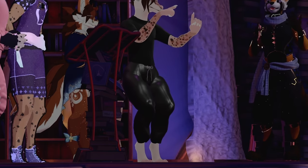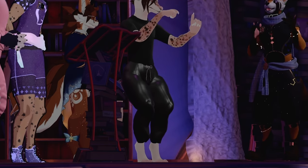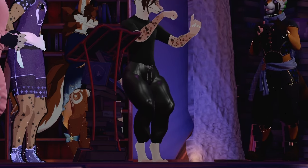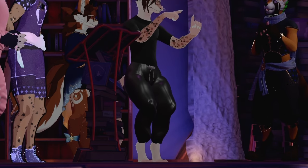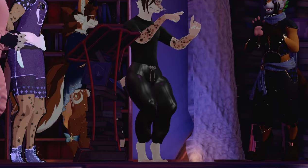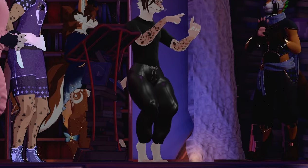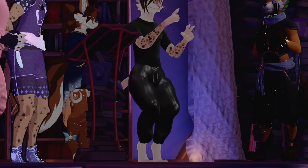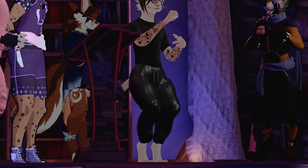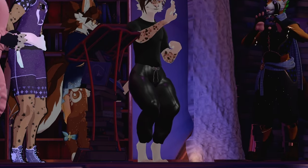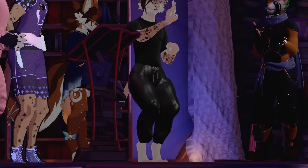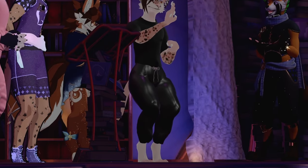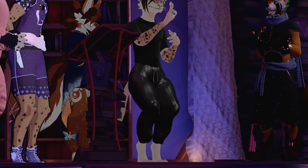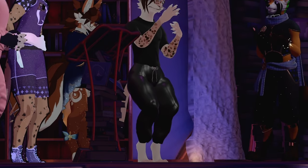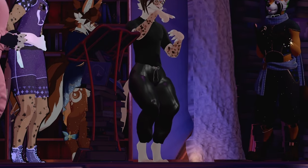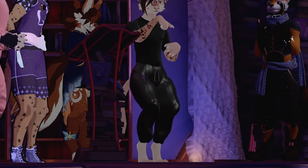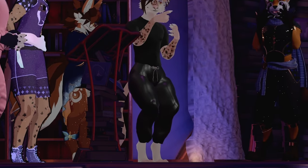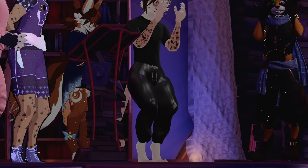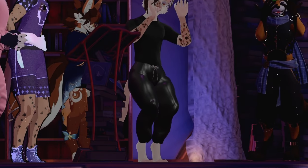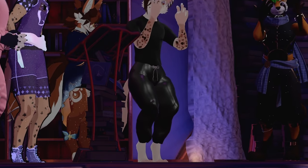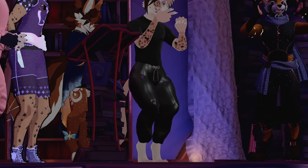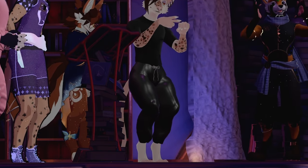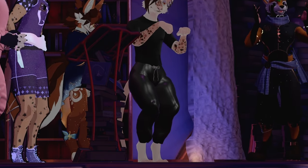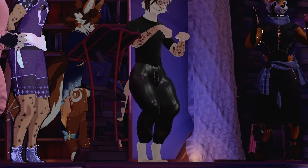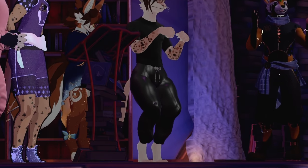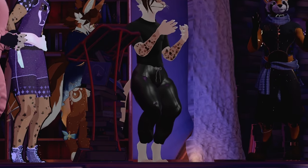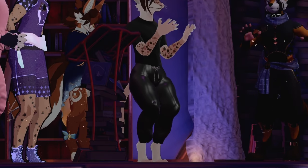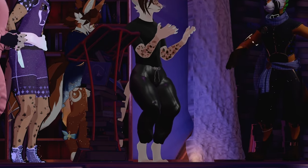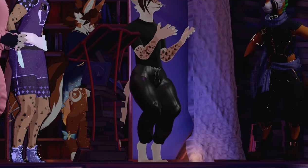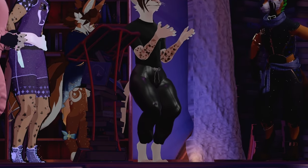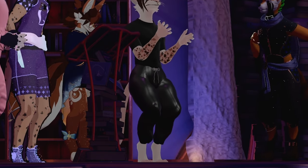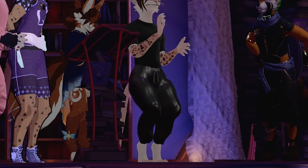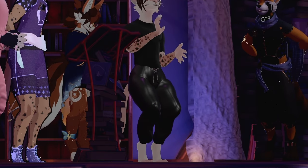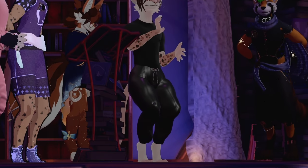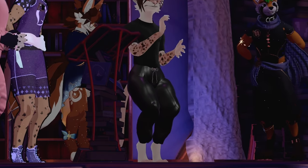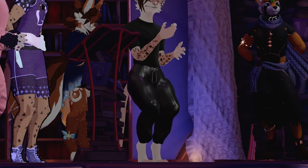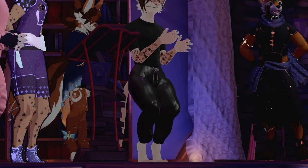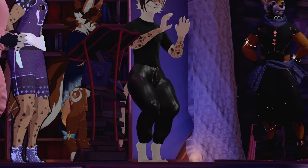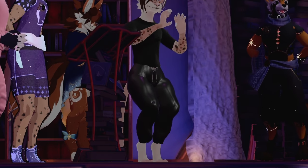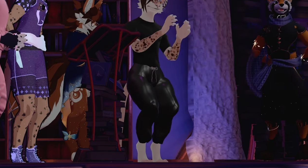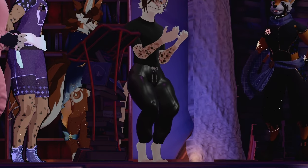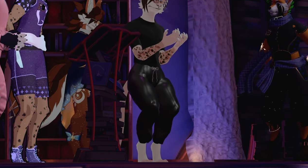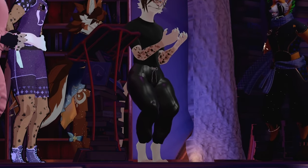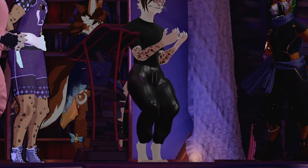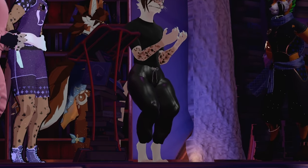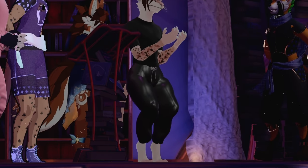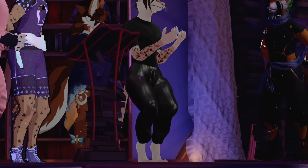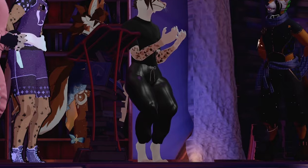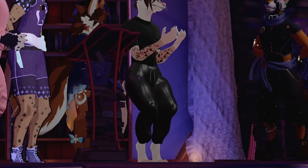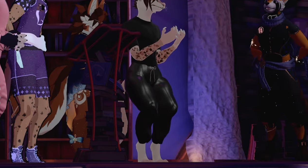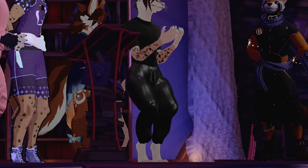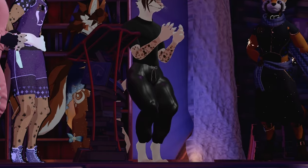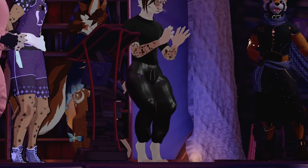So with our classes, we are a VR, I keep signing and I have an interpreter